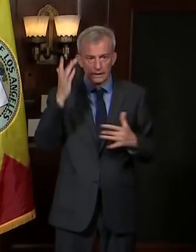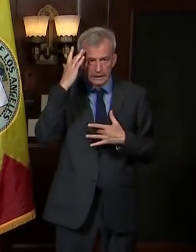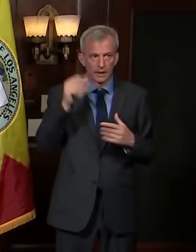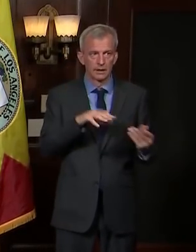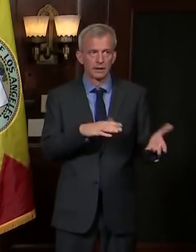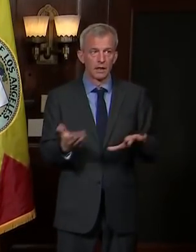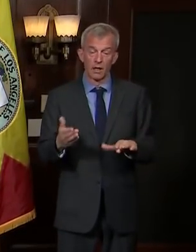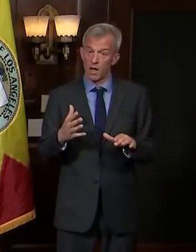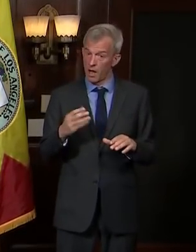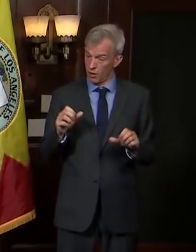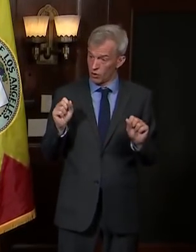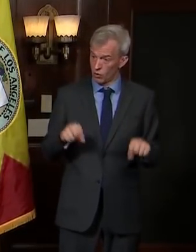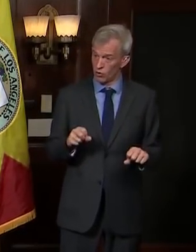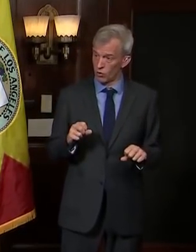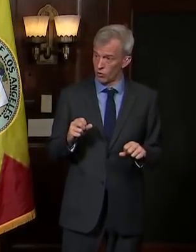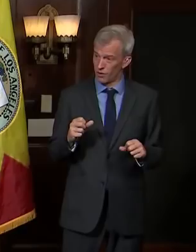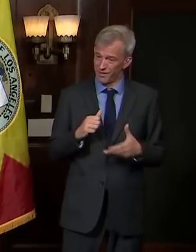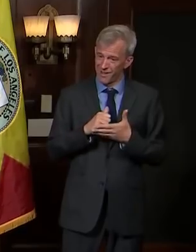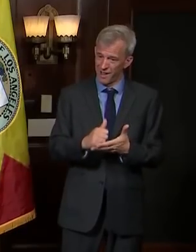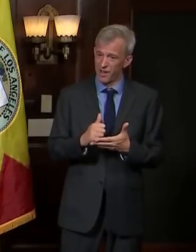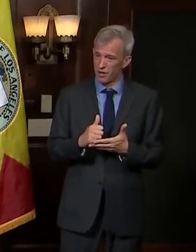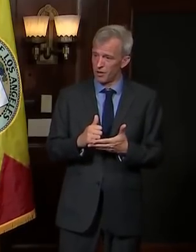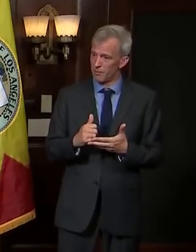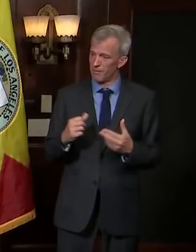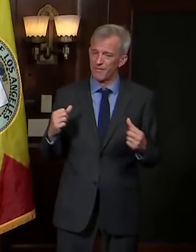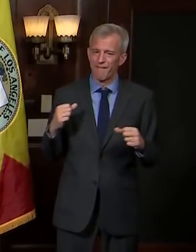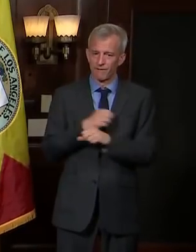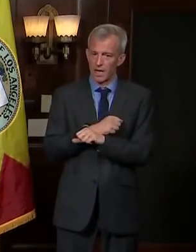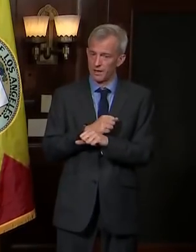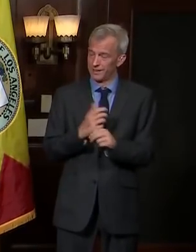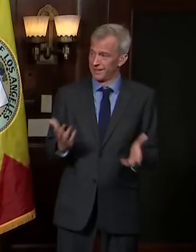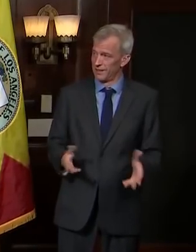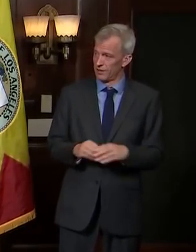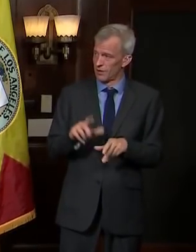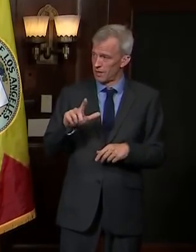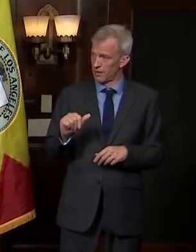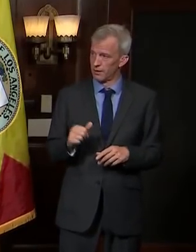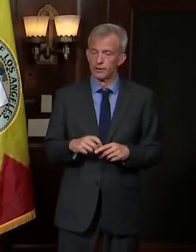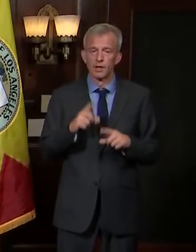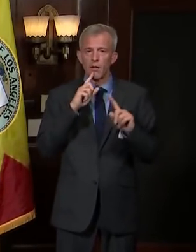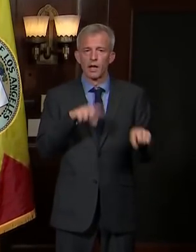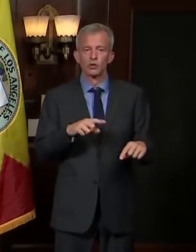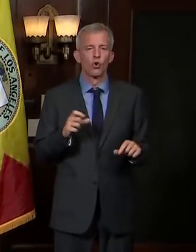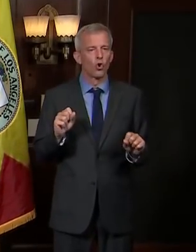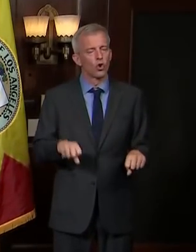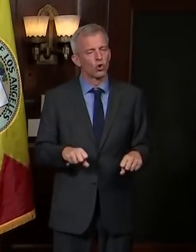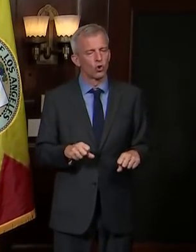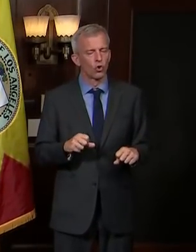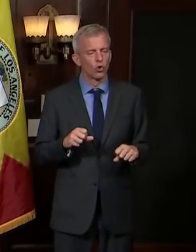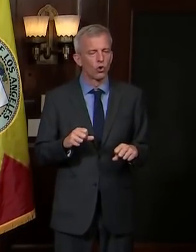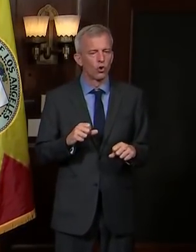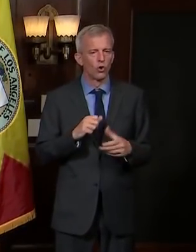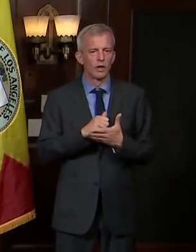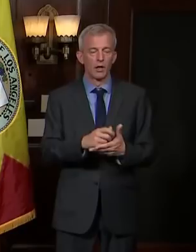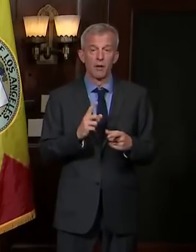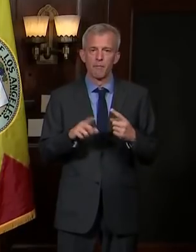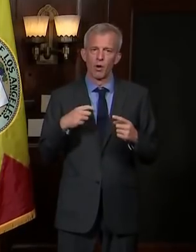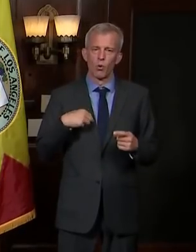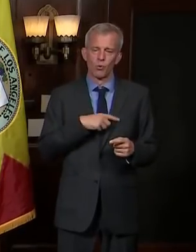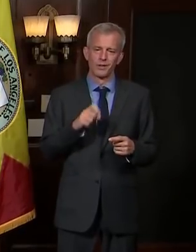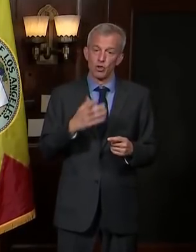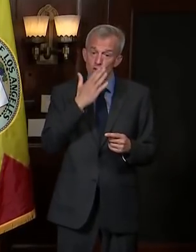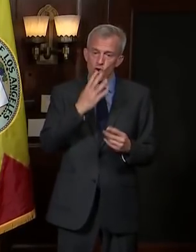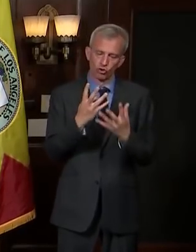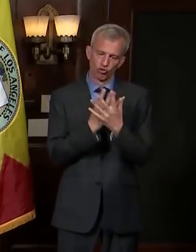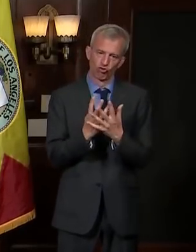against the outbreak here? It certainly could. I think we need to have really good screening before people get on